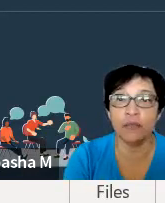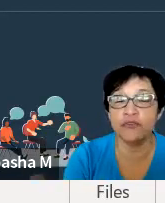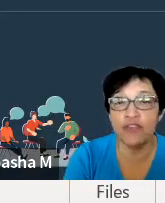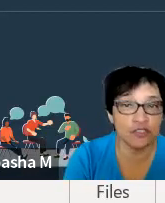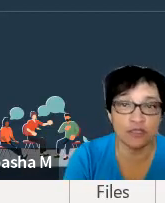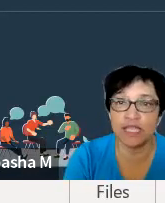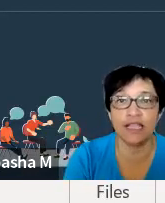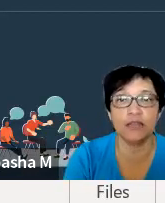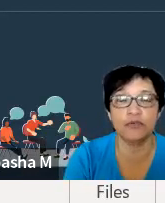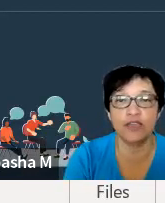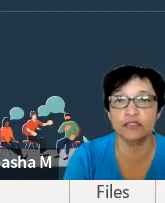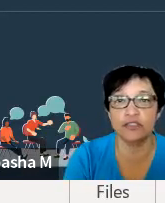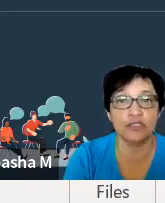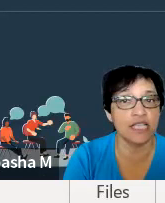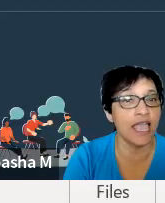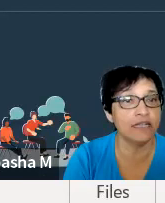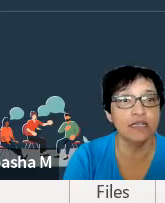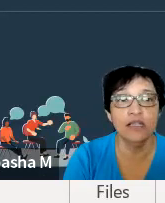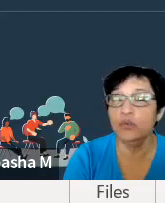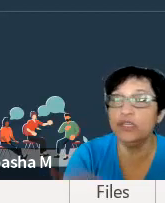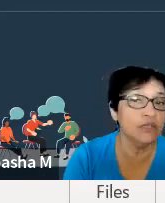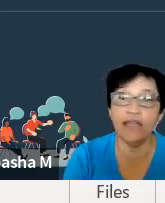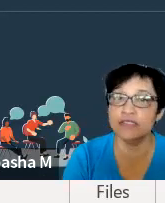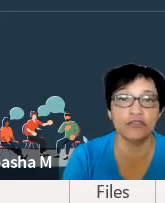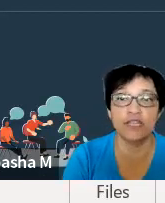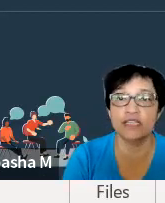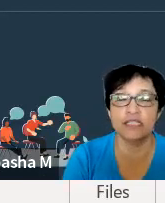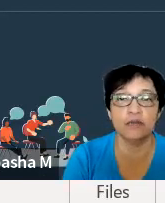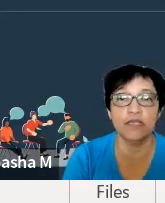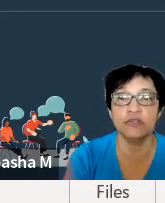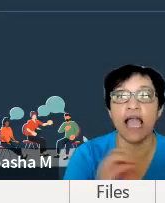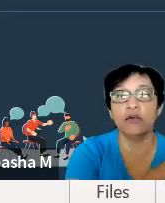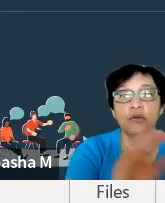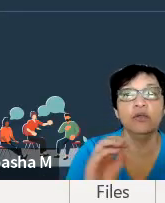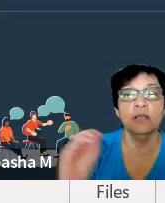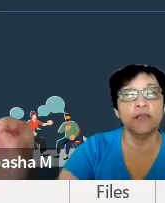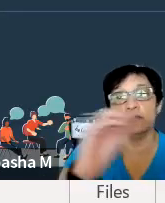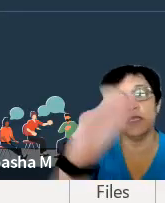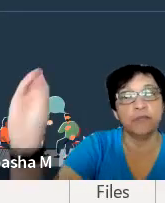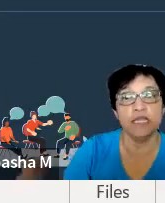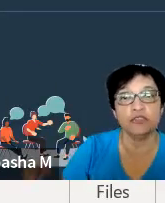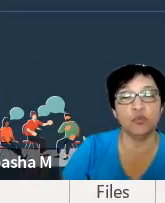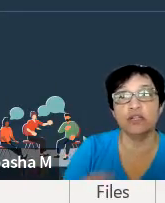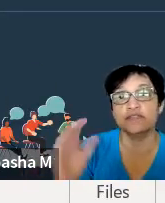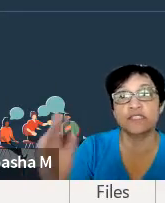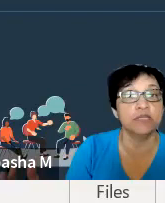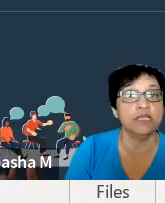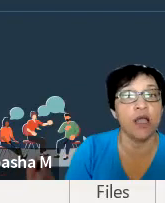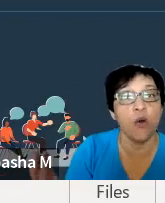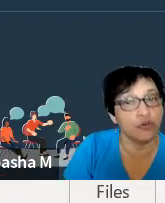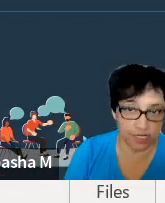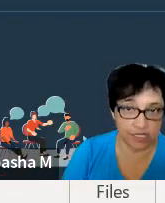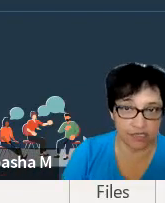who are professional mental health professionals, and we don't have a centralized database on how to plug people into what if